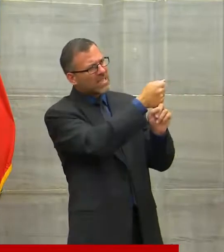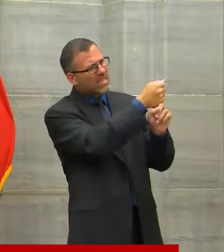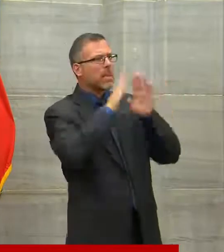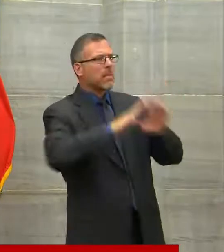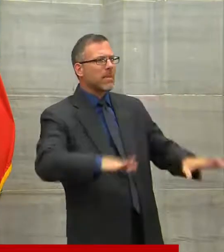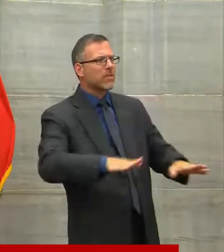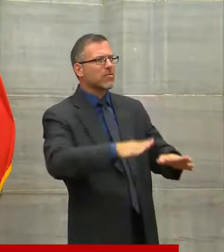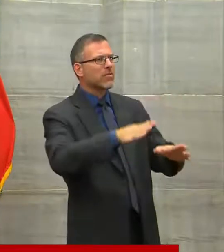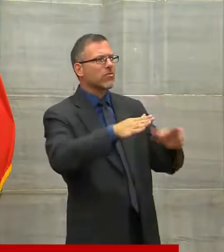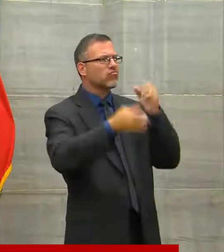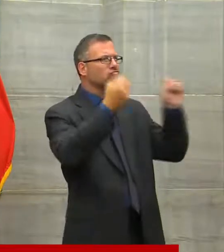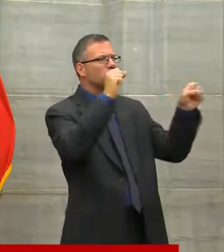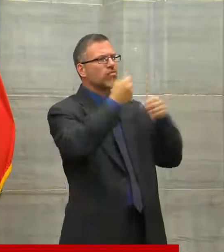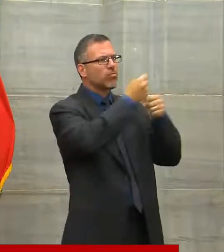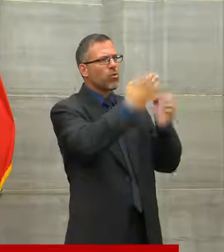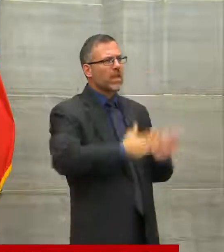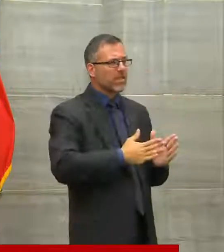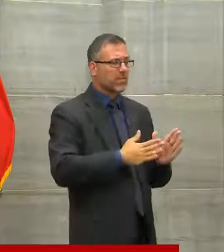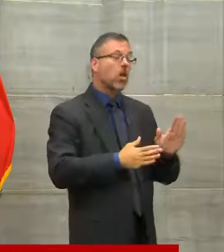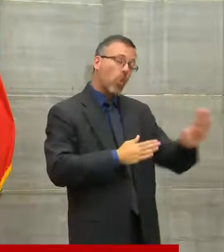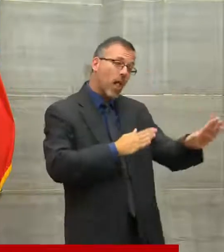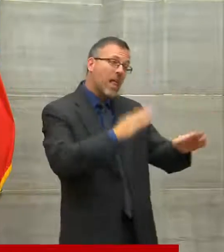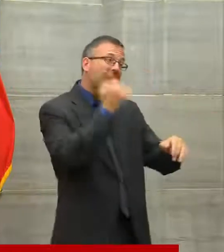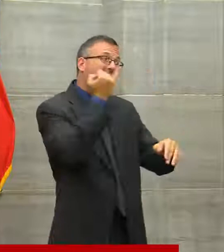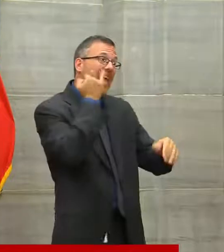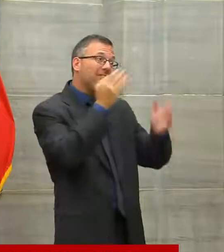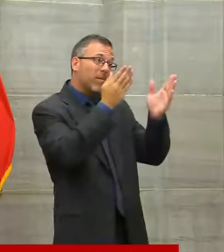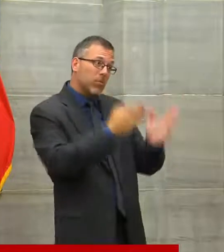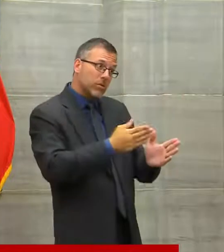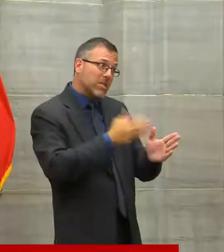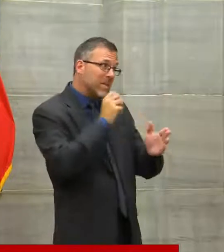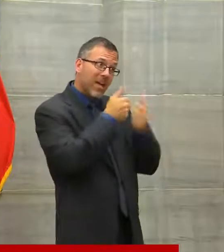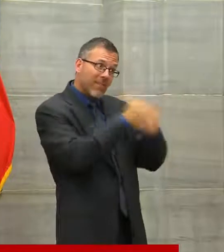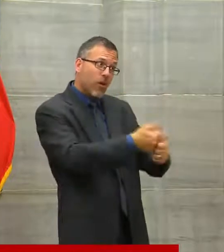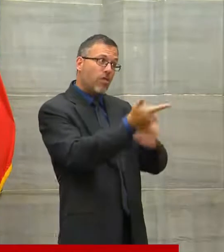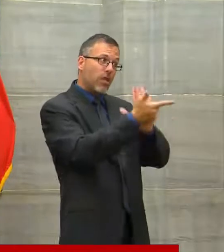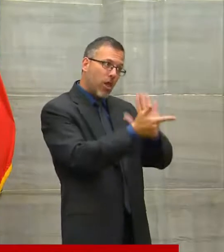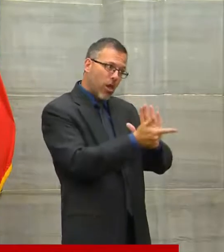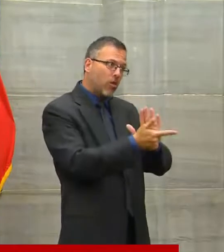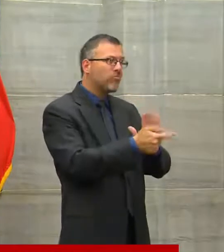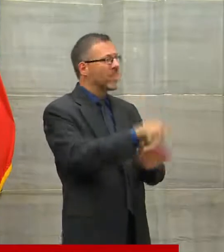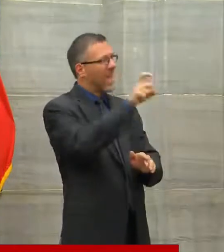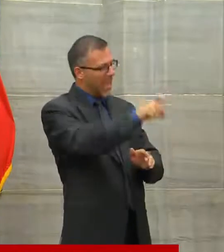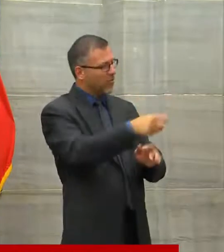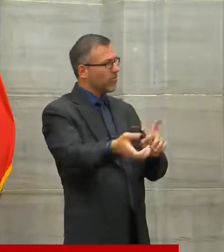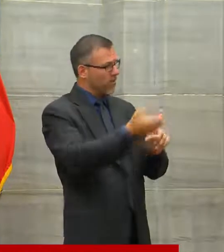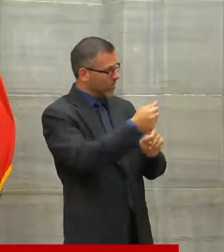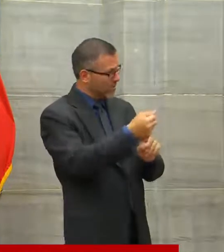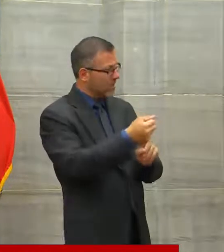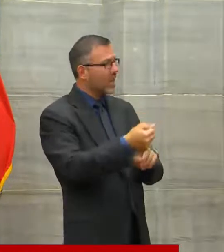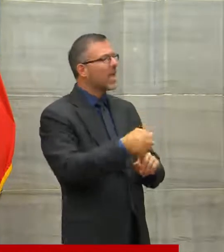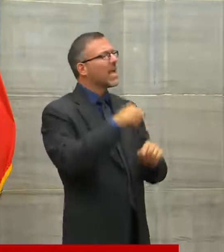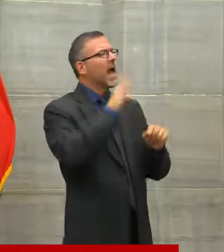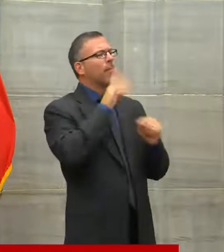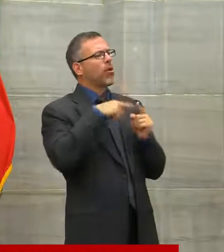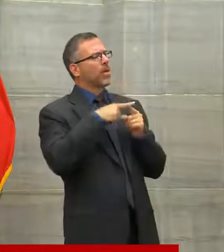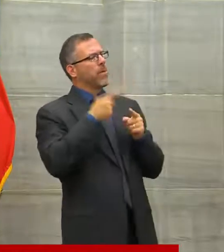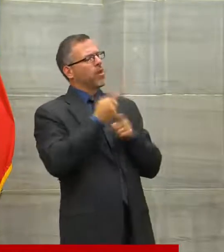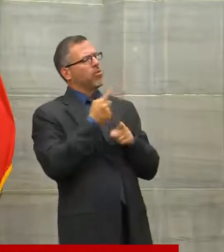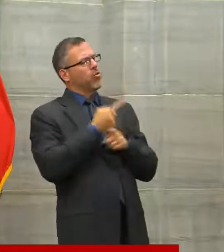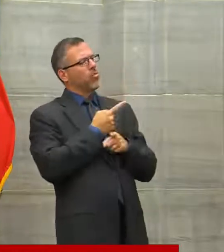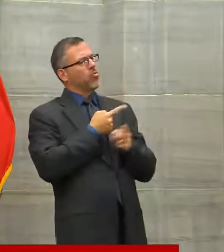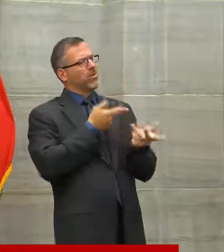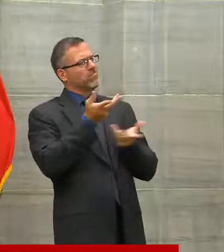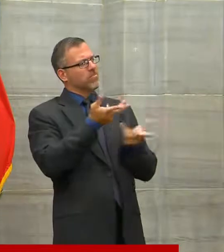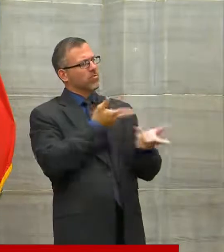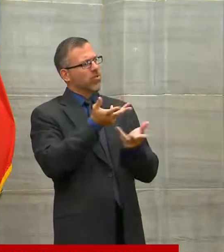laws are broken, people will be held accountable for breaking laws. This is about appropriate interaction between law enforcement